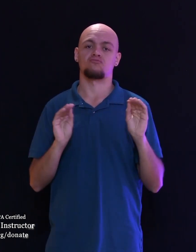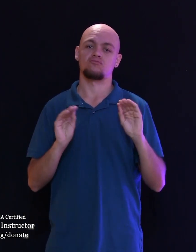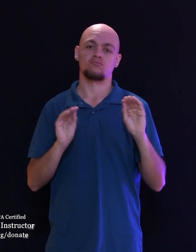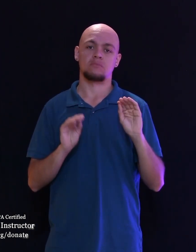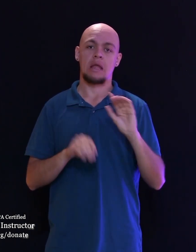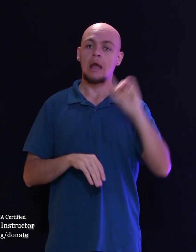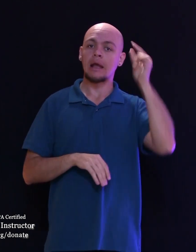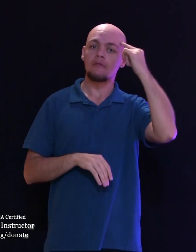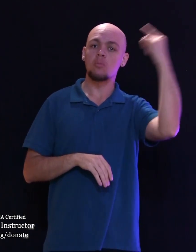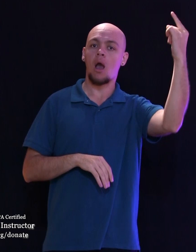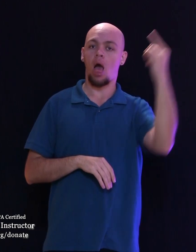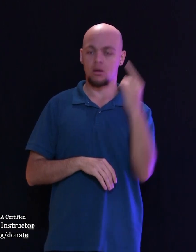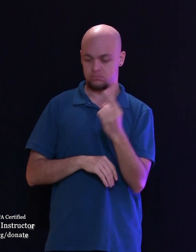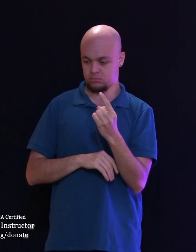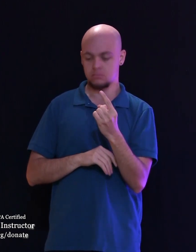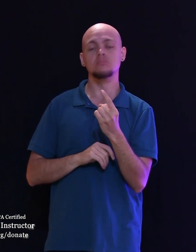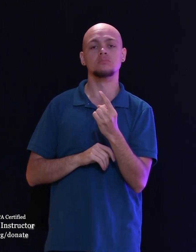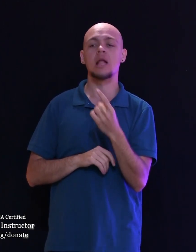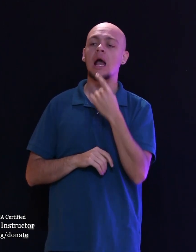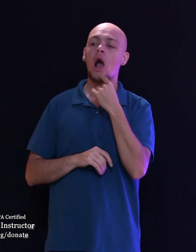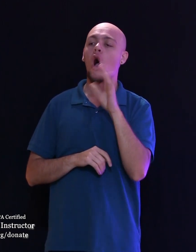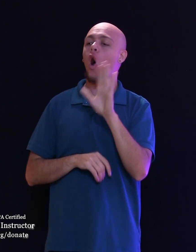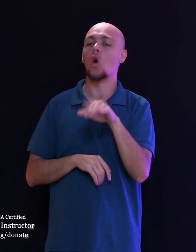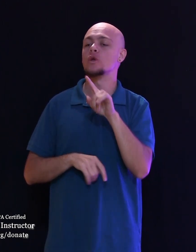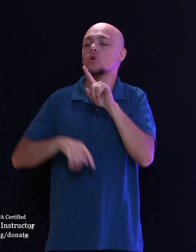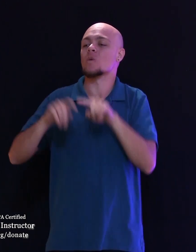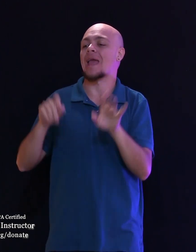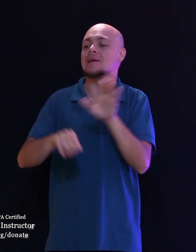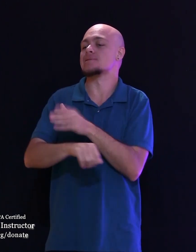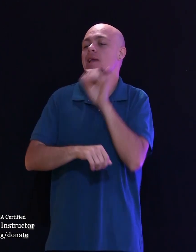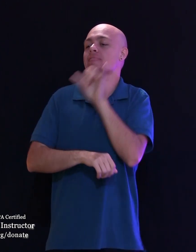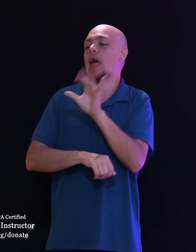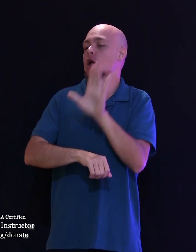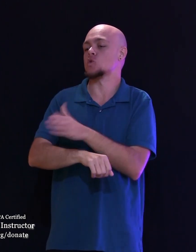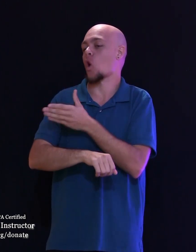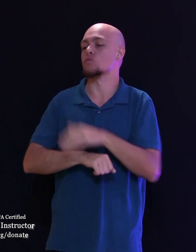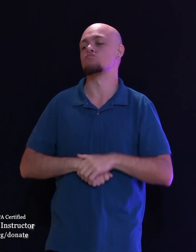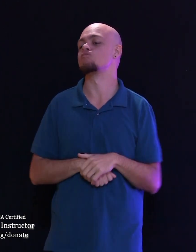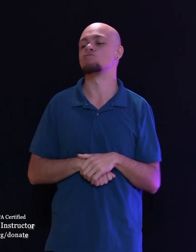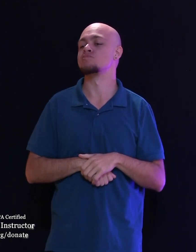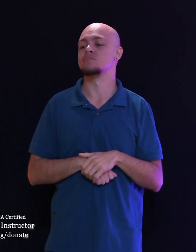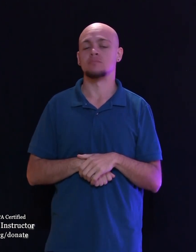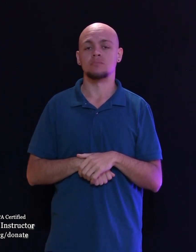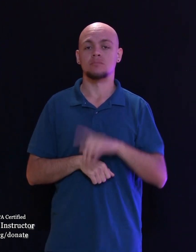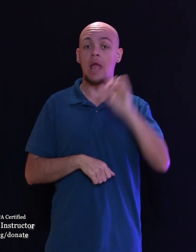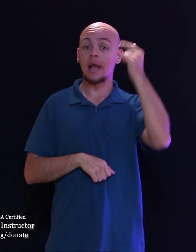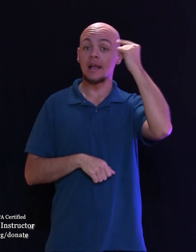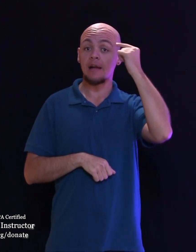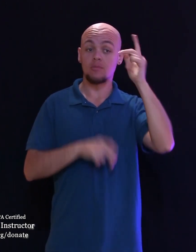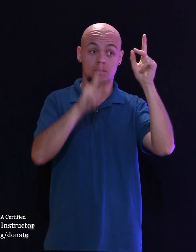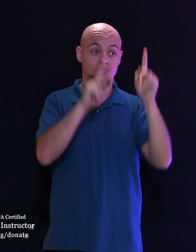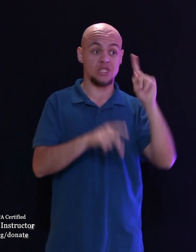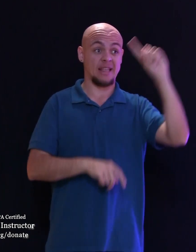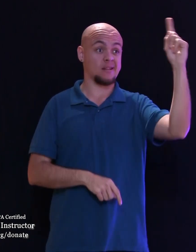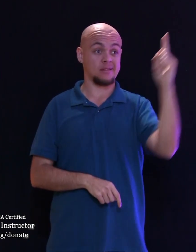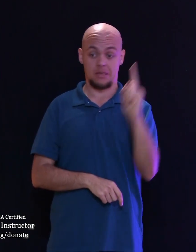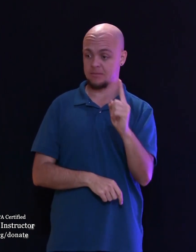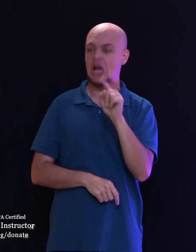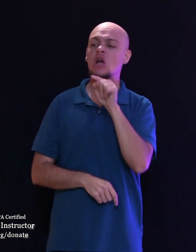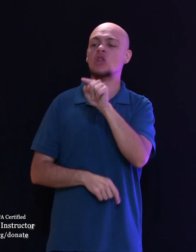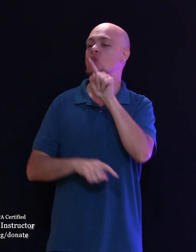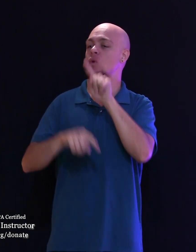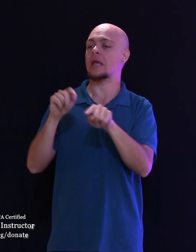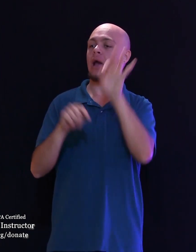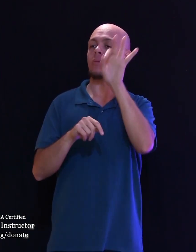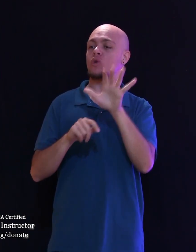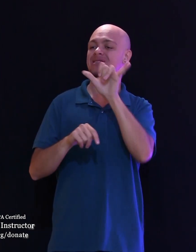see a government official come in here and say, you can't sing that song. You'll never see a government official come into this church and say, you